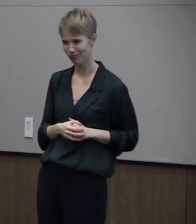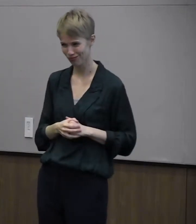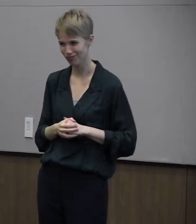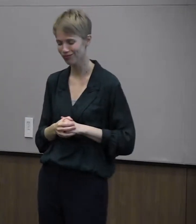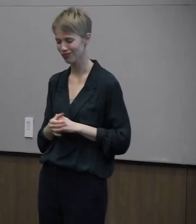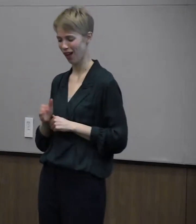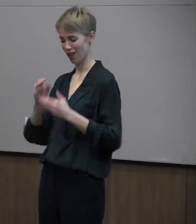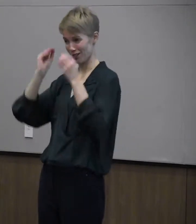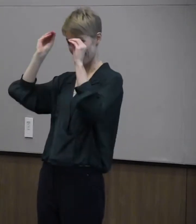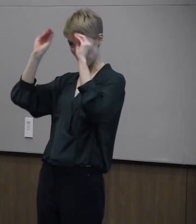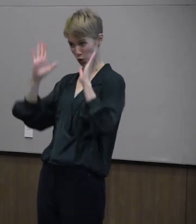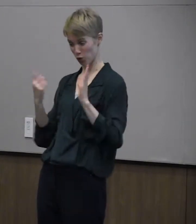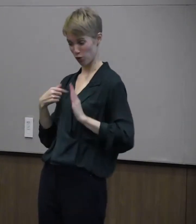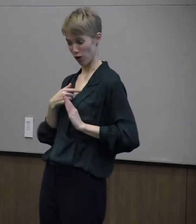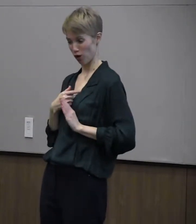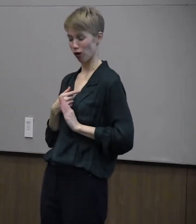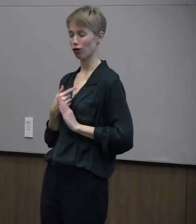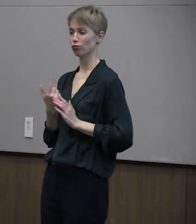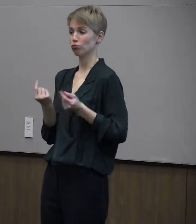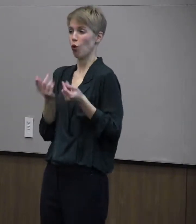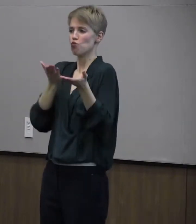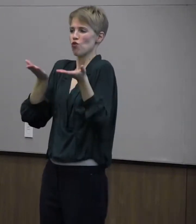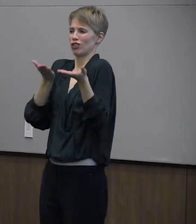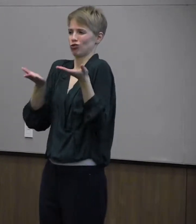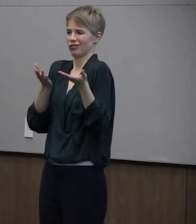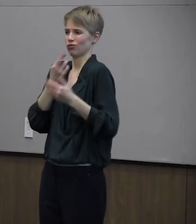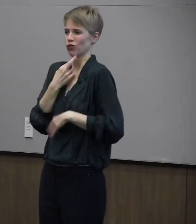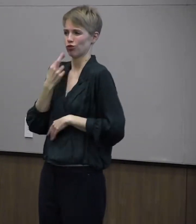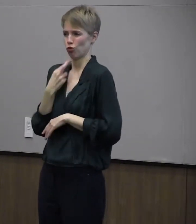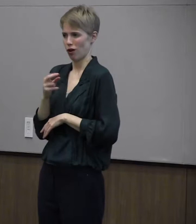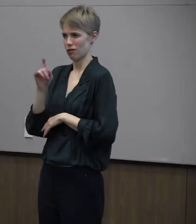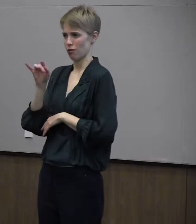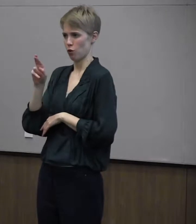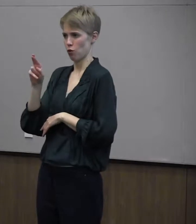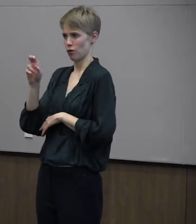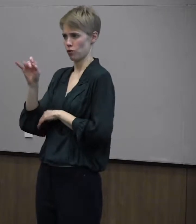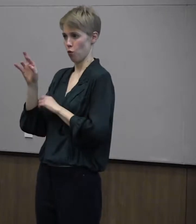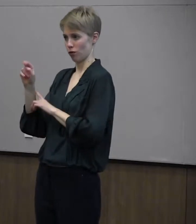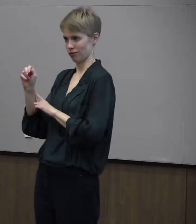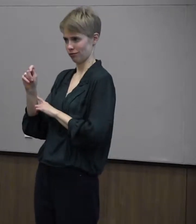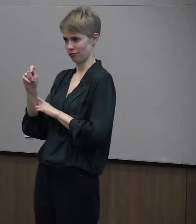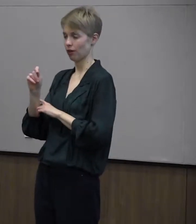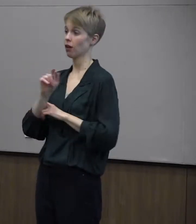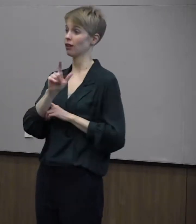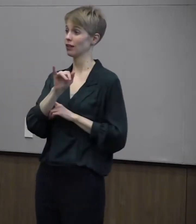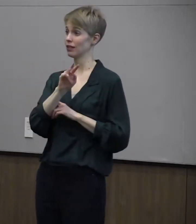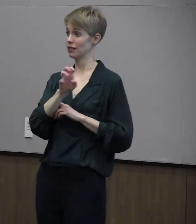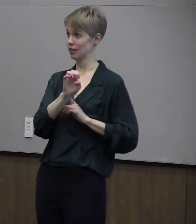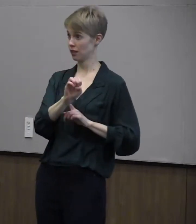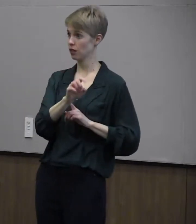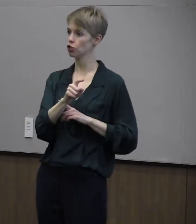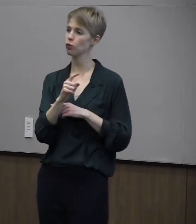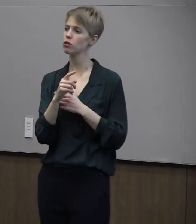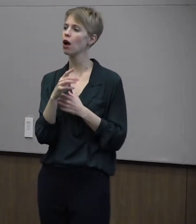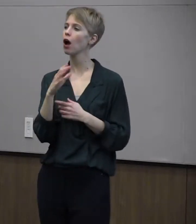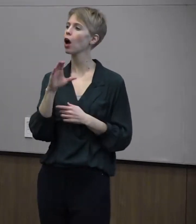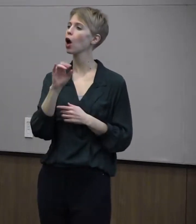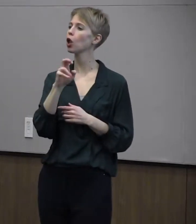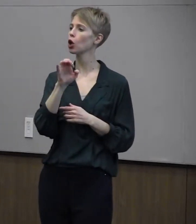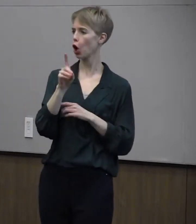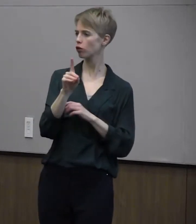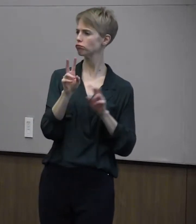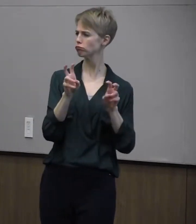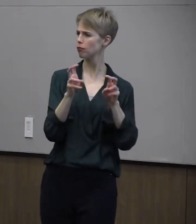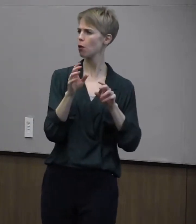us teachers were waitresses at a summer resort in Harbor Springs. Lizzie, age 40, colored, was the cook and one of the